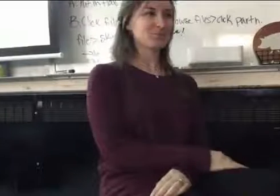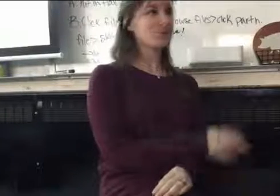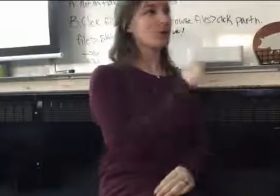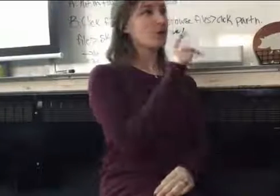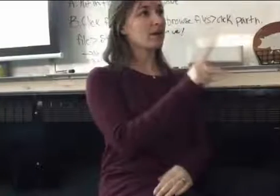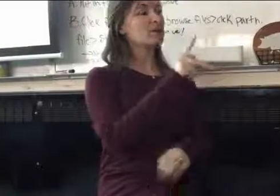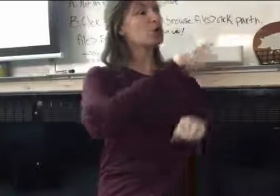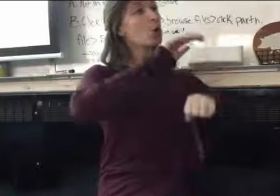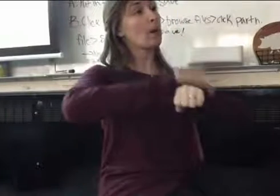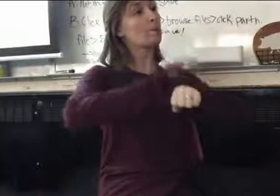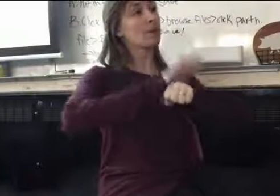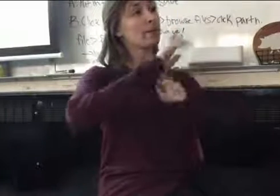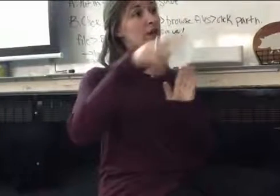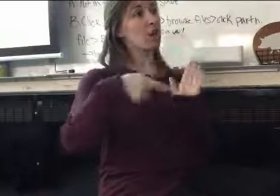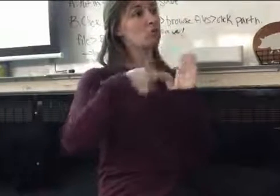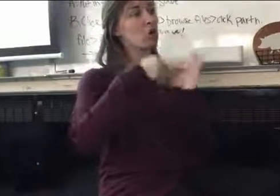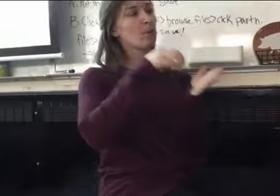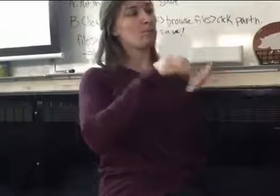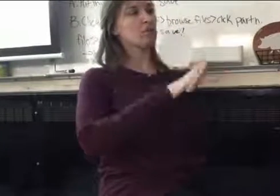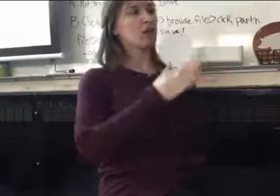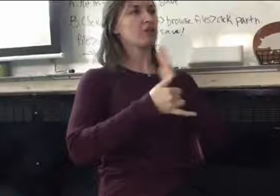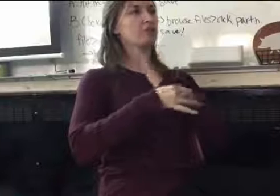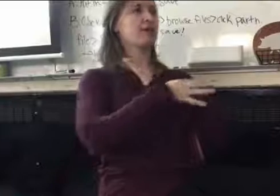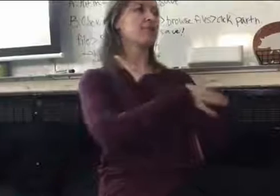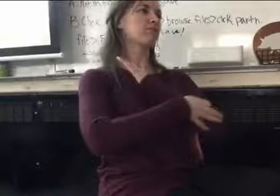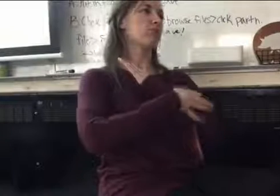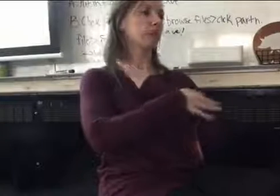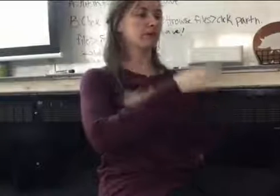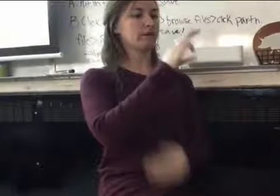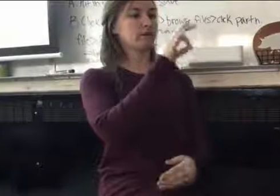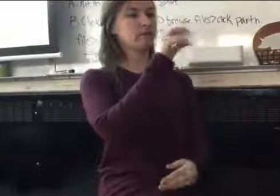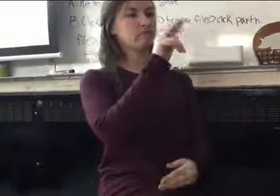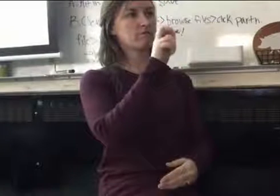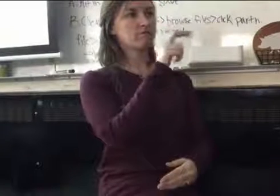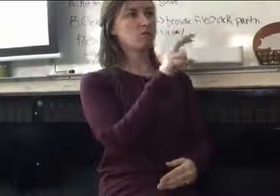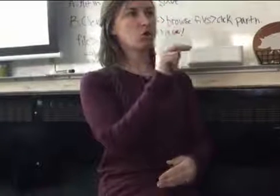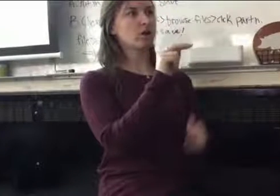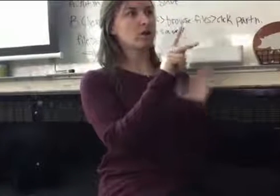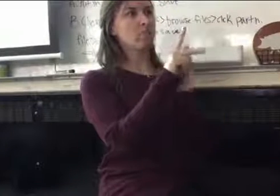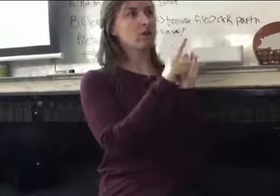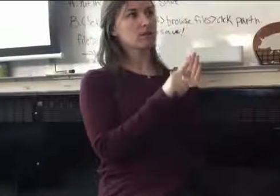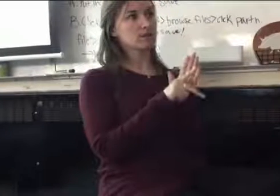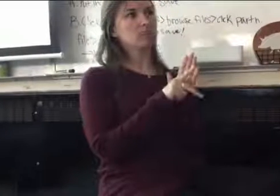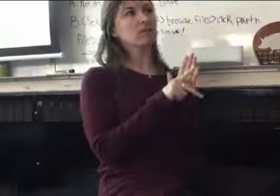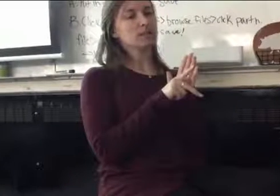will put next to this, foreign policy. Foreign policy.